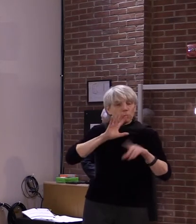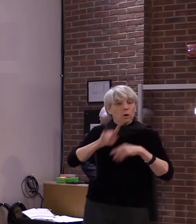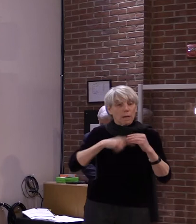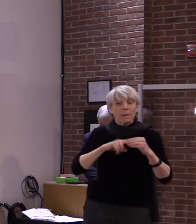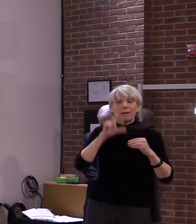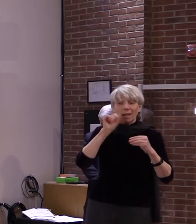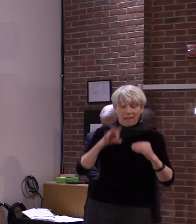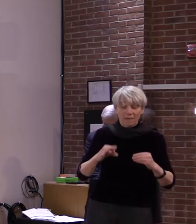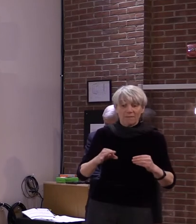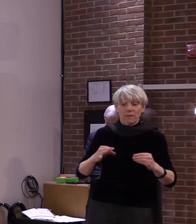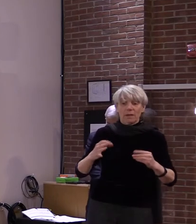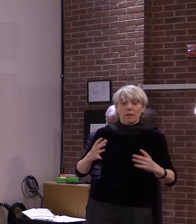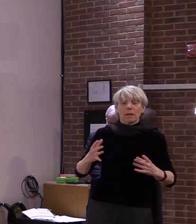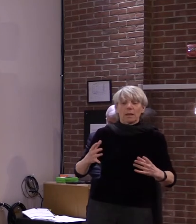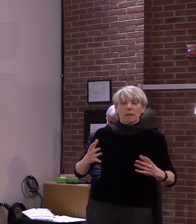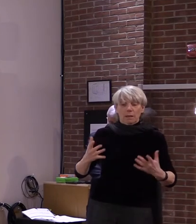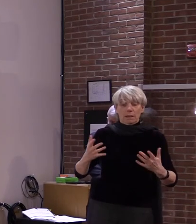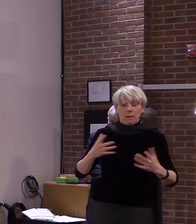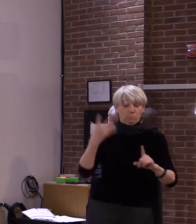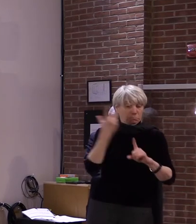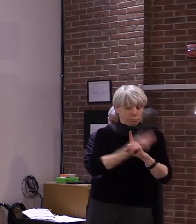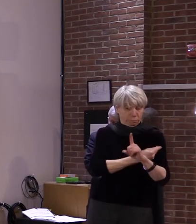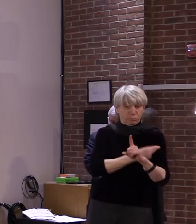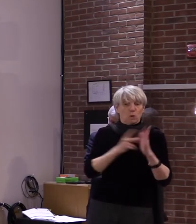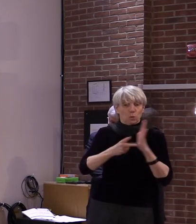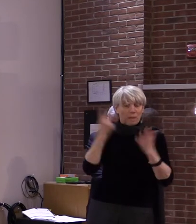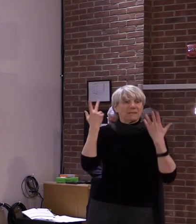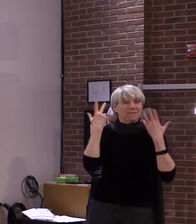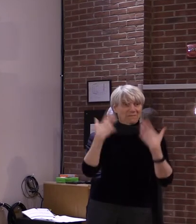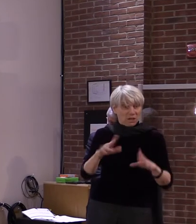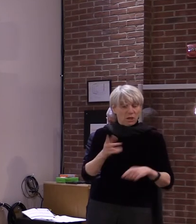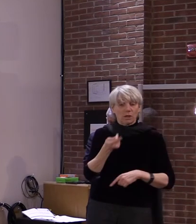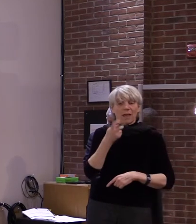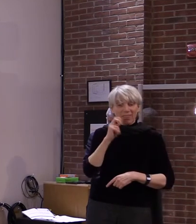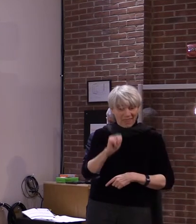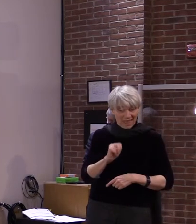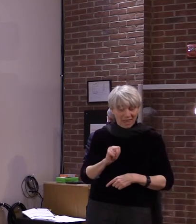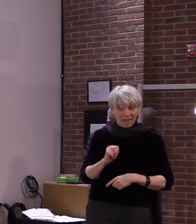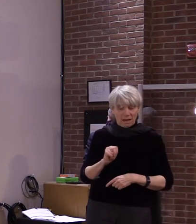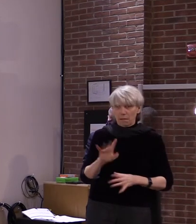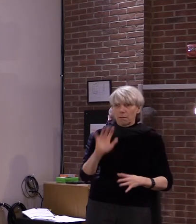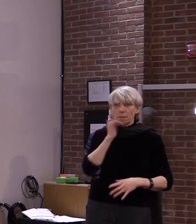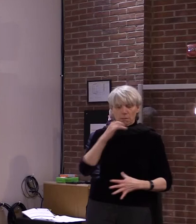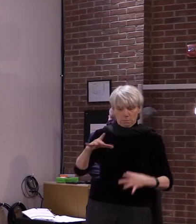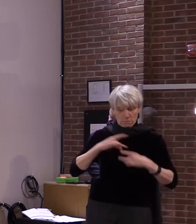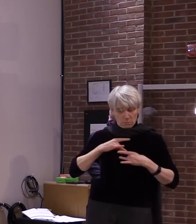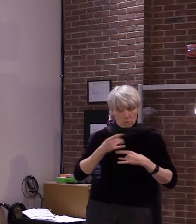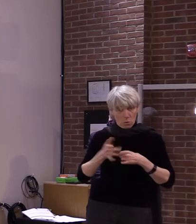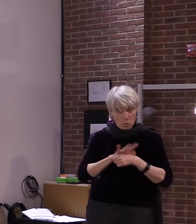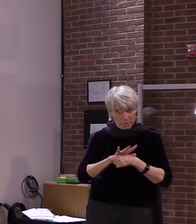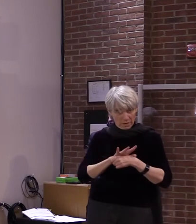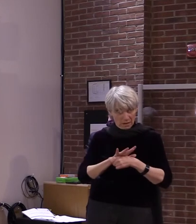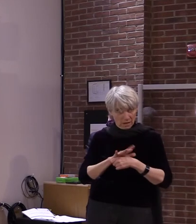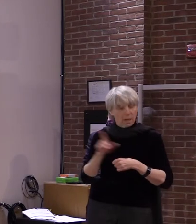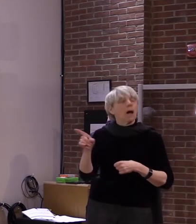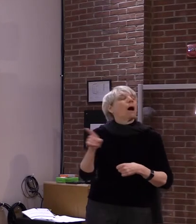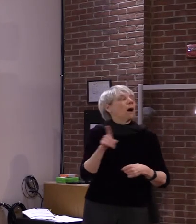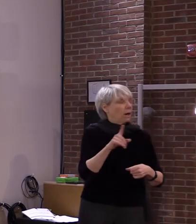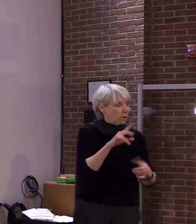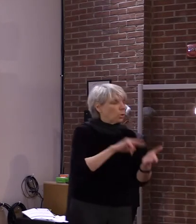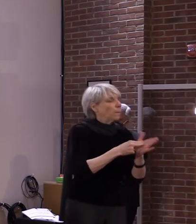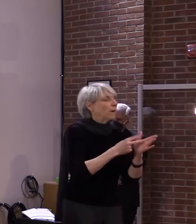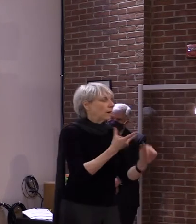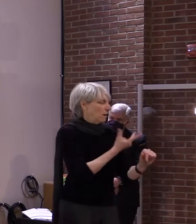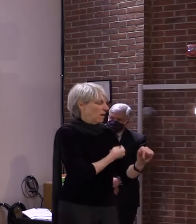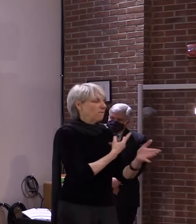gets covets yeah so basically uh is there a failure rate to the vaccine that we're going to start seeing yes exactly yeah